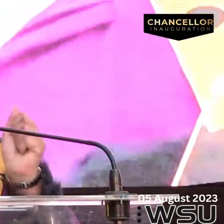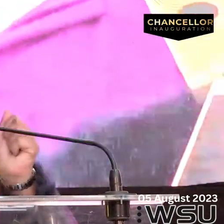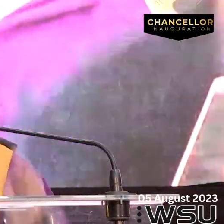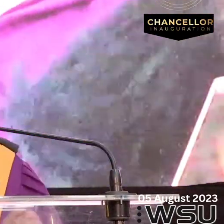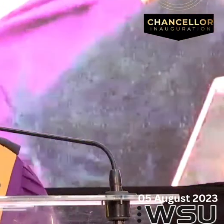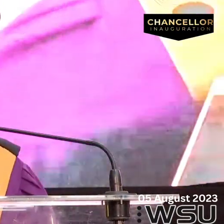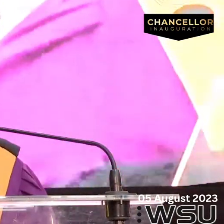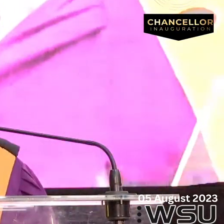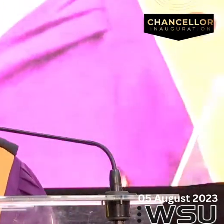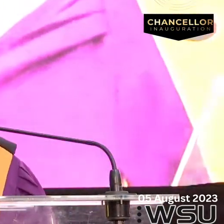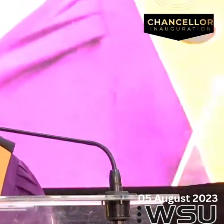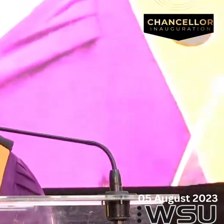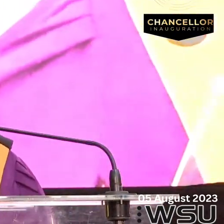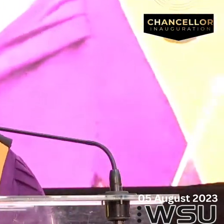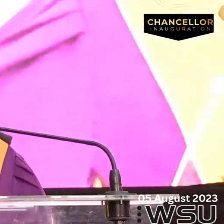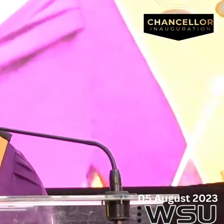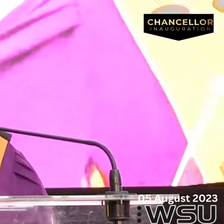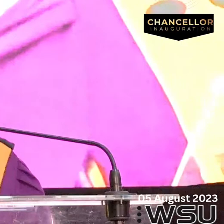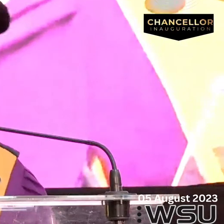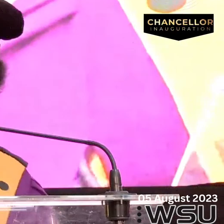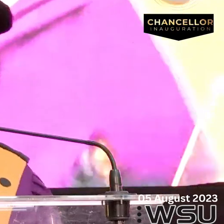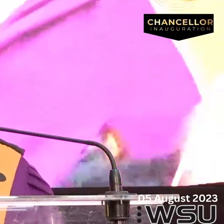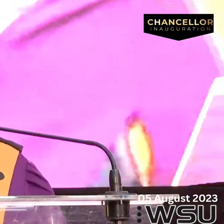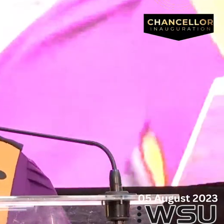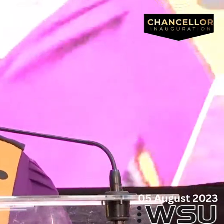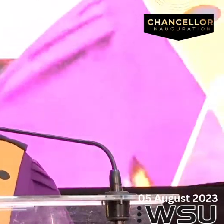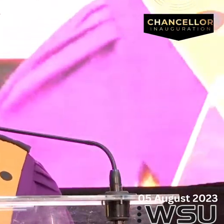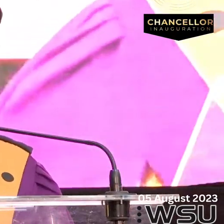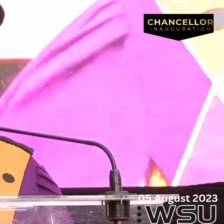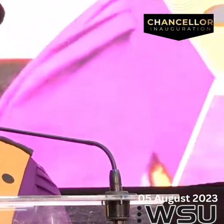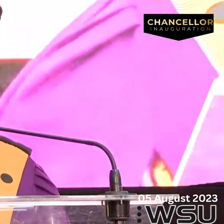African university. Wow.